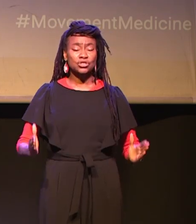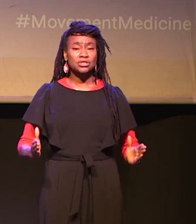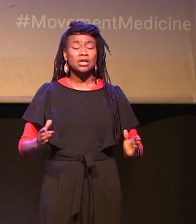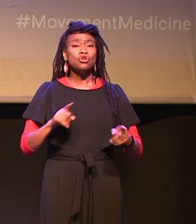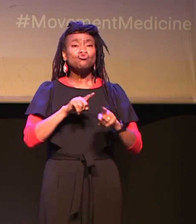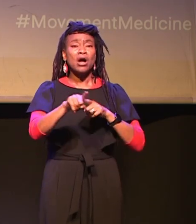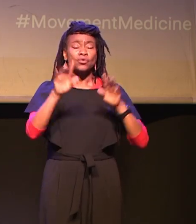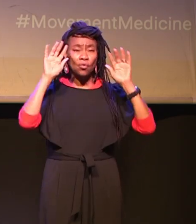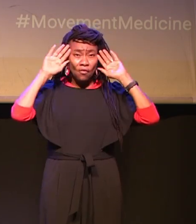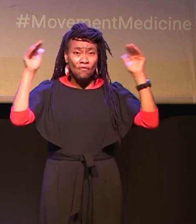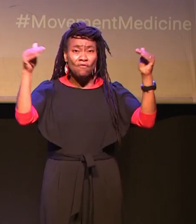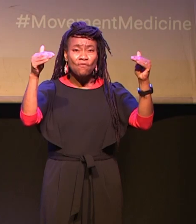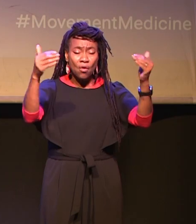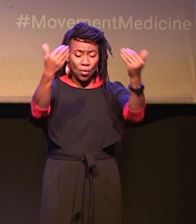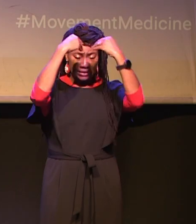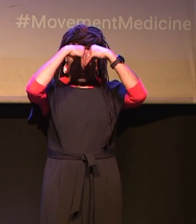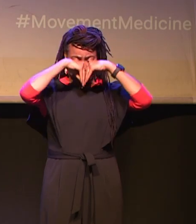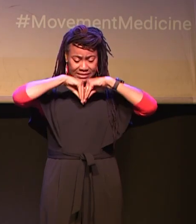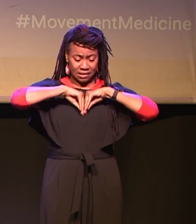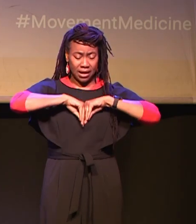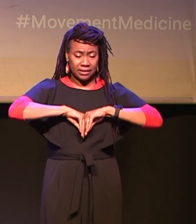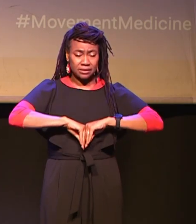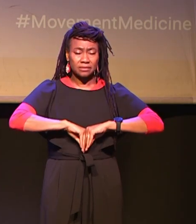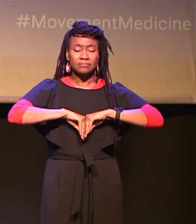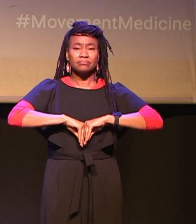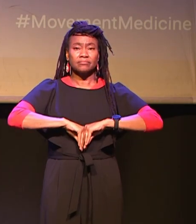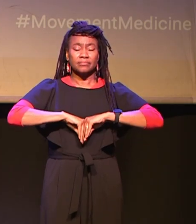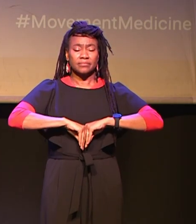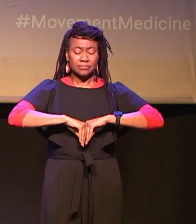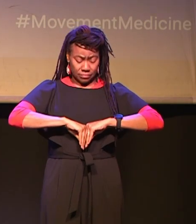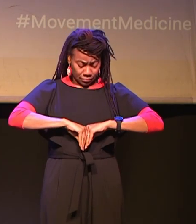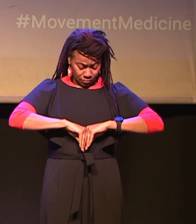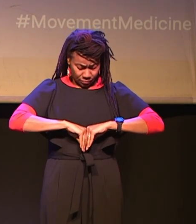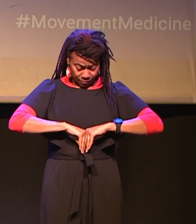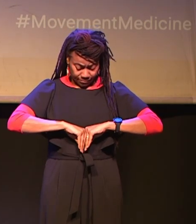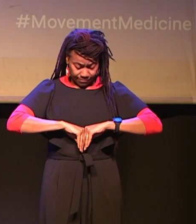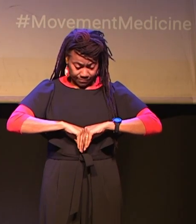inside of you, directed towards you.